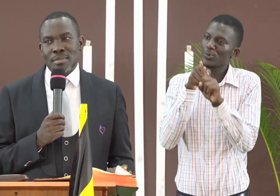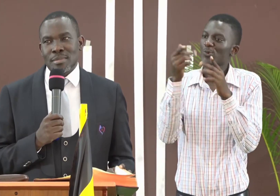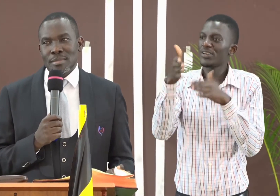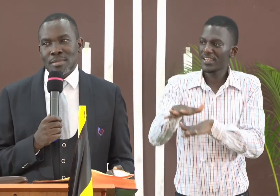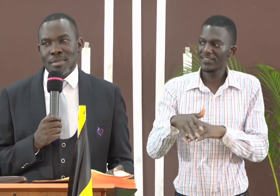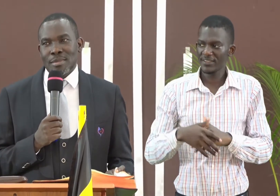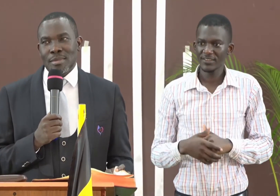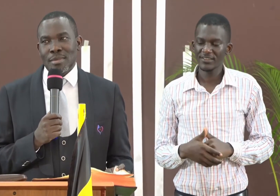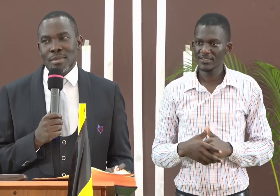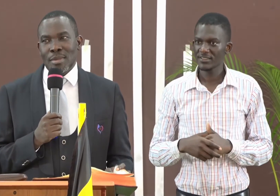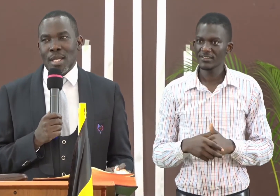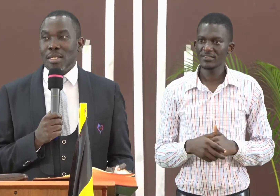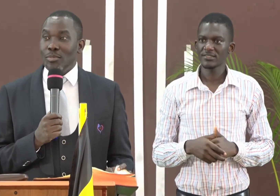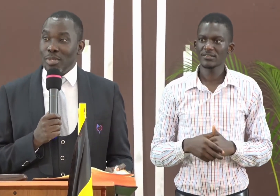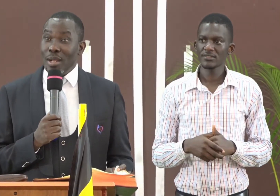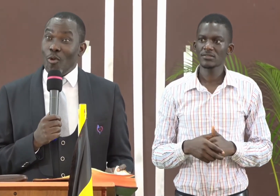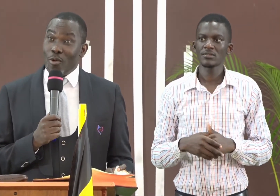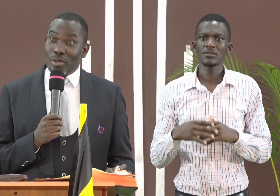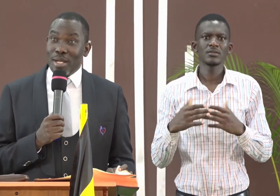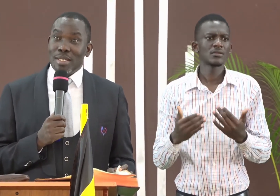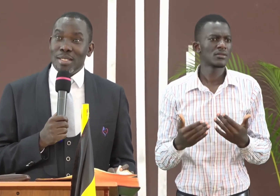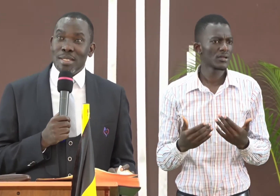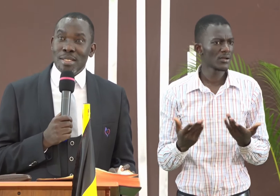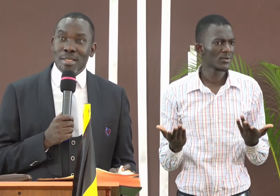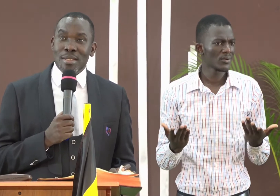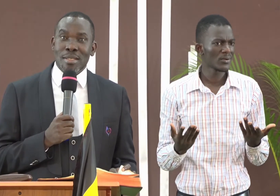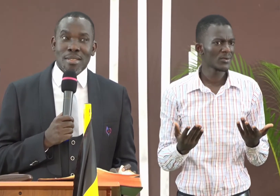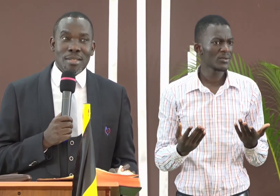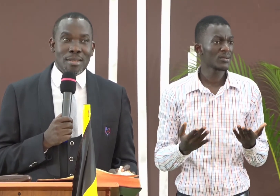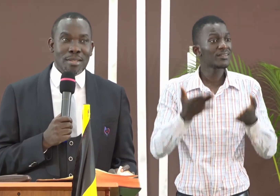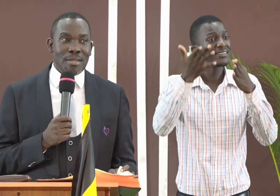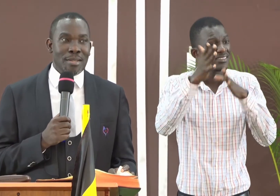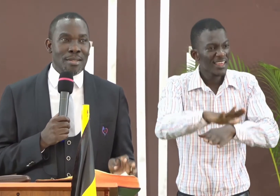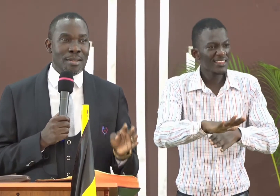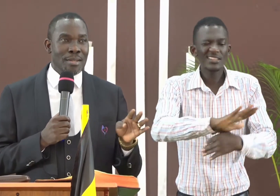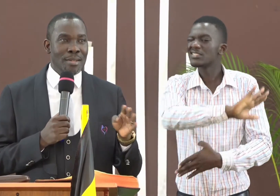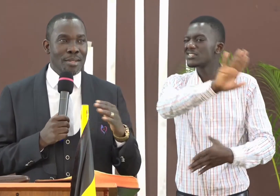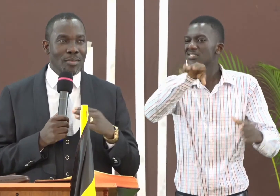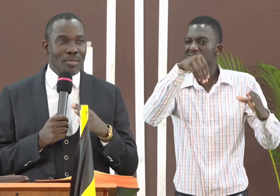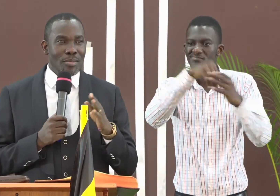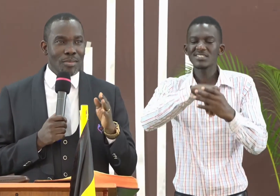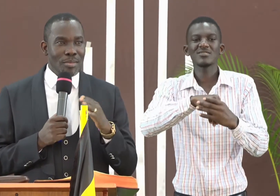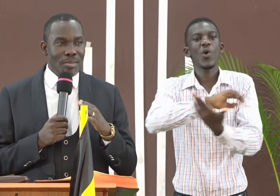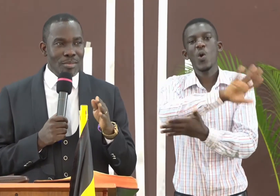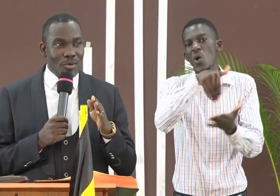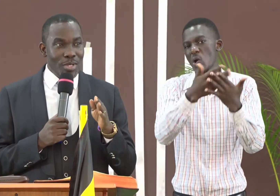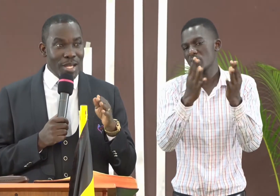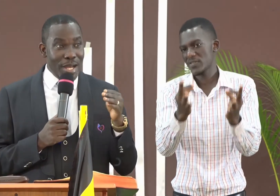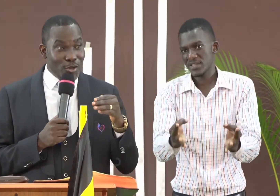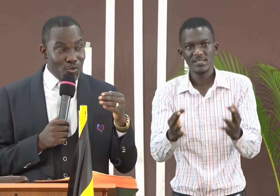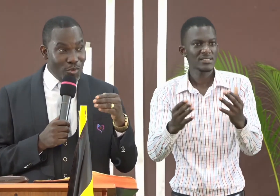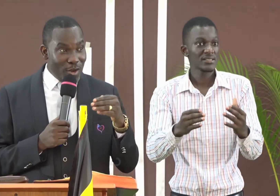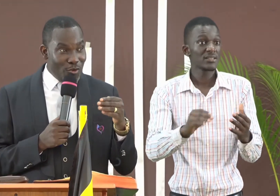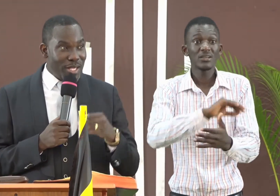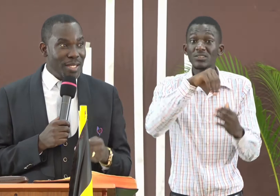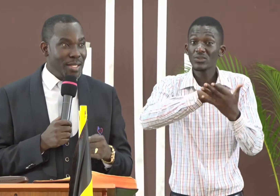I love her. Kati mbulira wawe kutali. Now tell me where, in which thing don't we find death? Mu buli